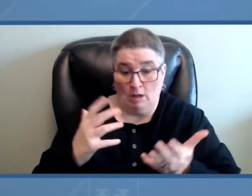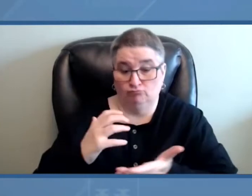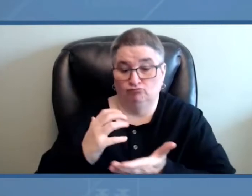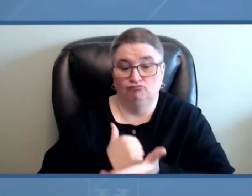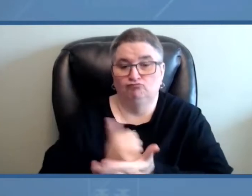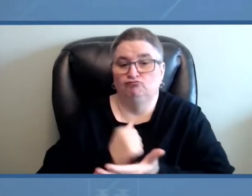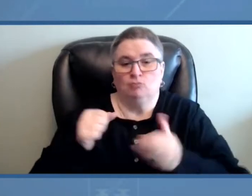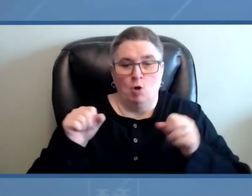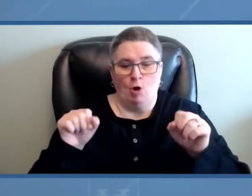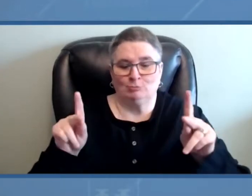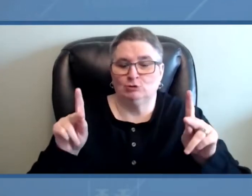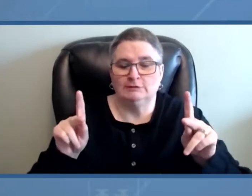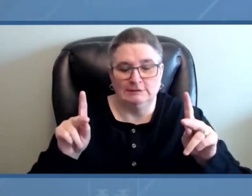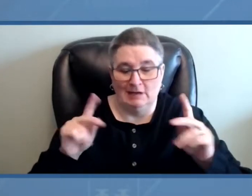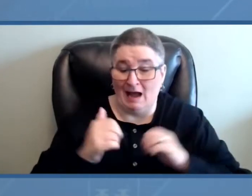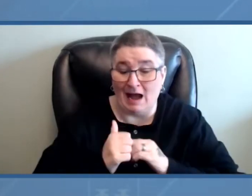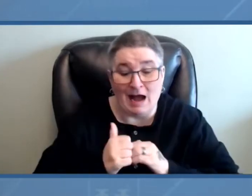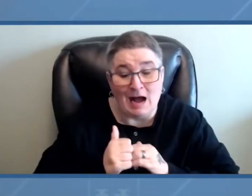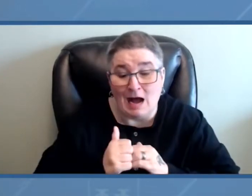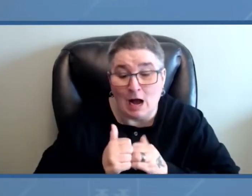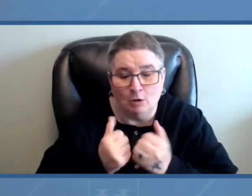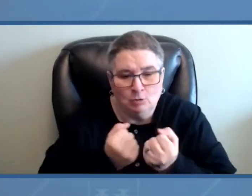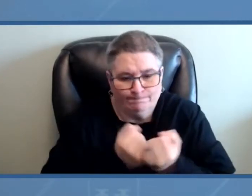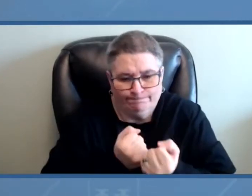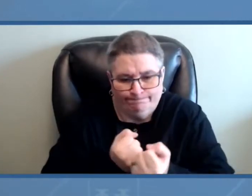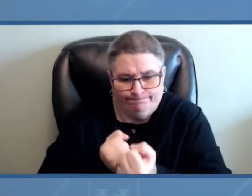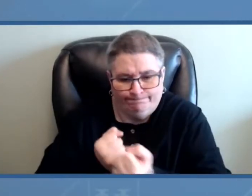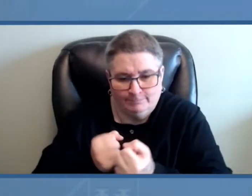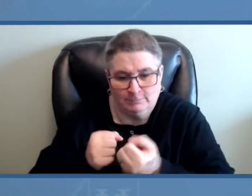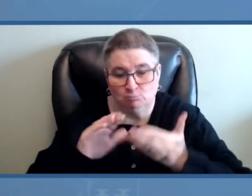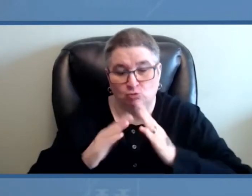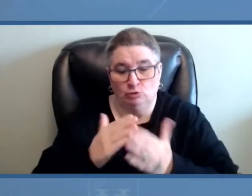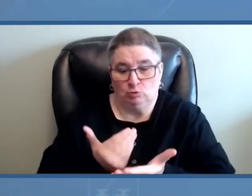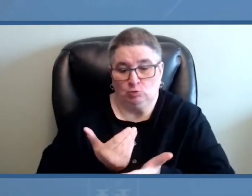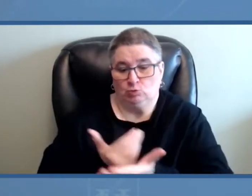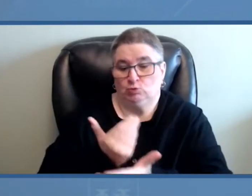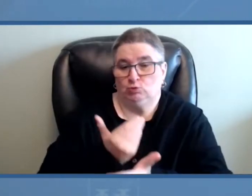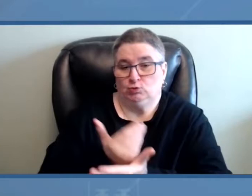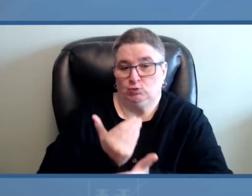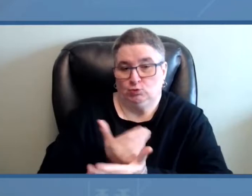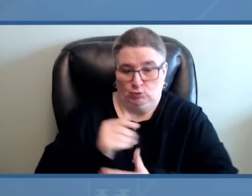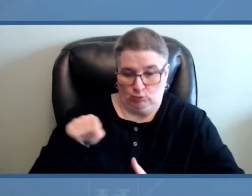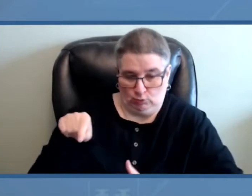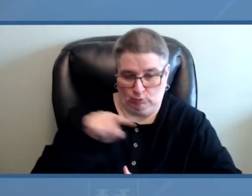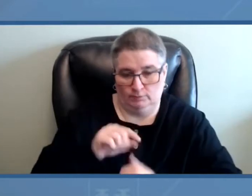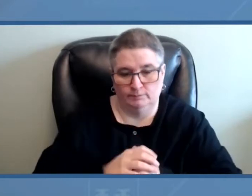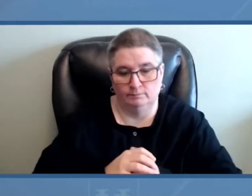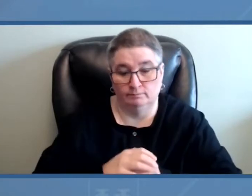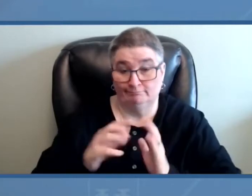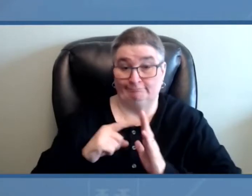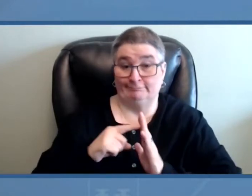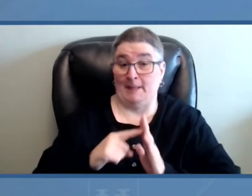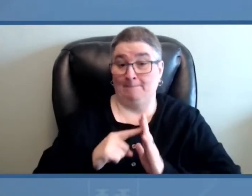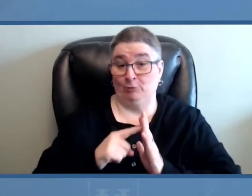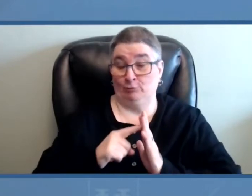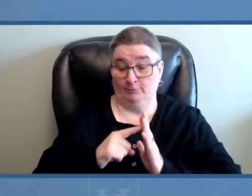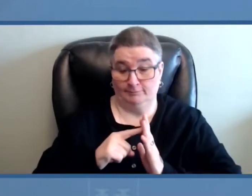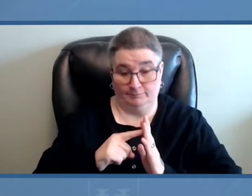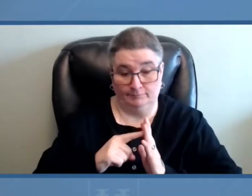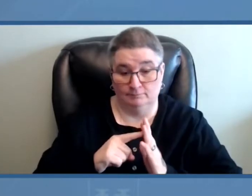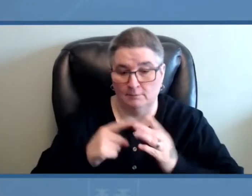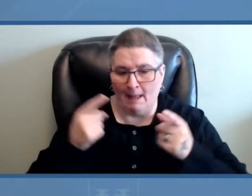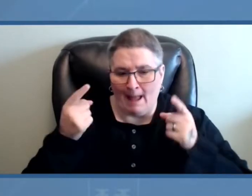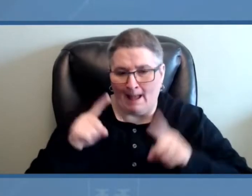opportunity for us to contribute to our local community in new ways. For